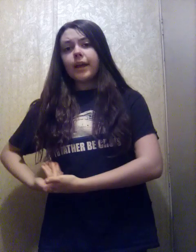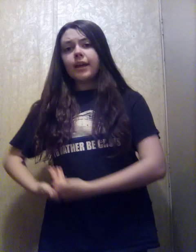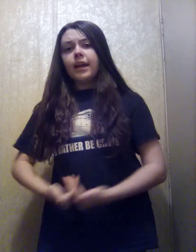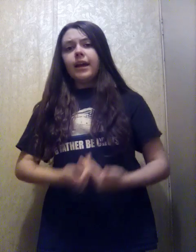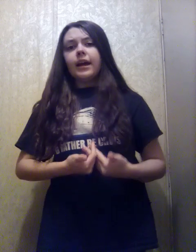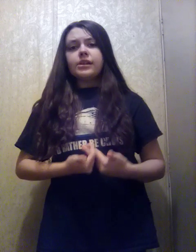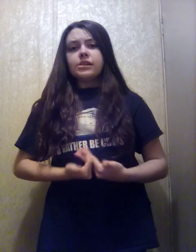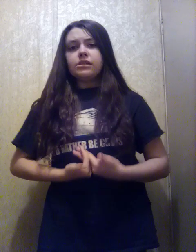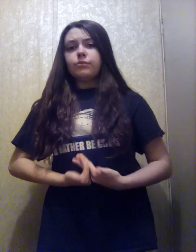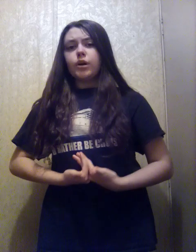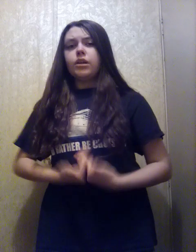way.